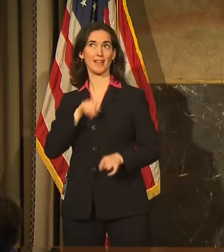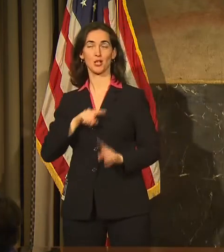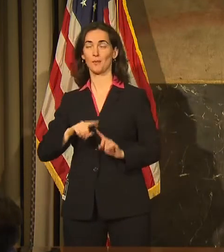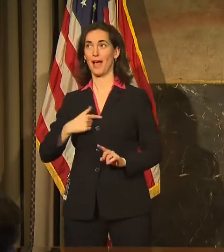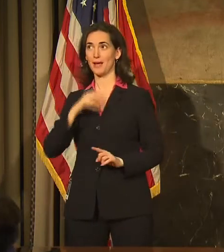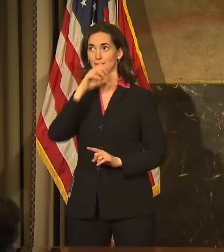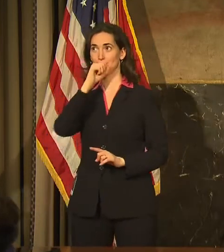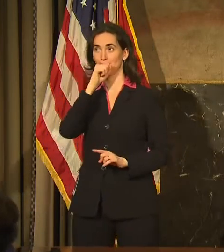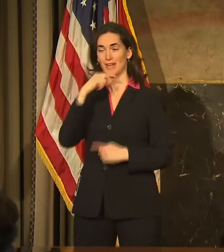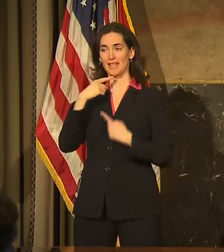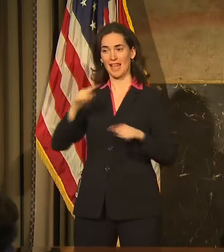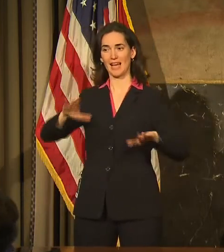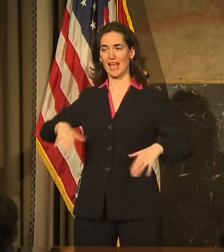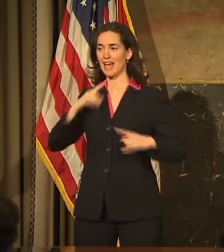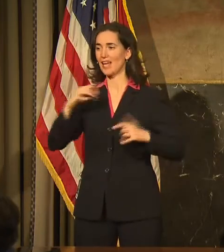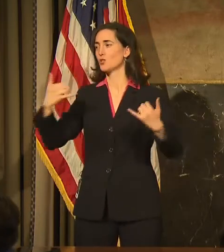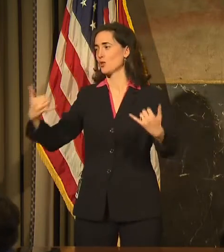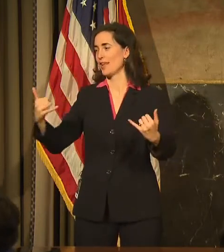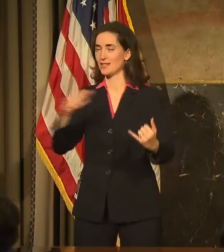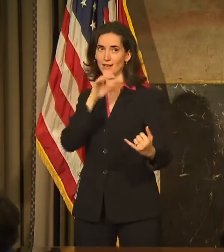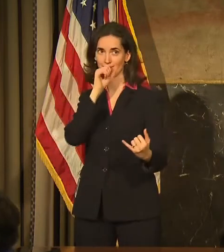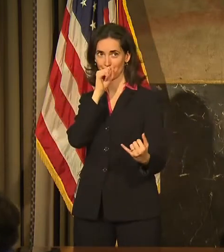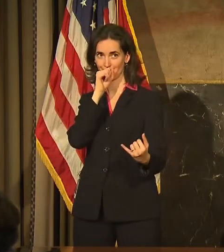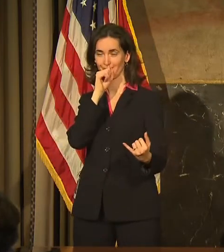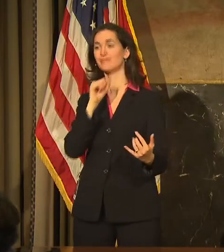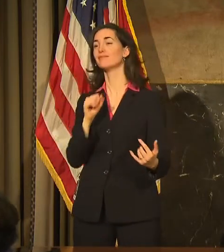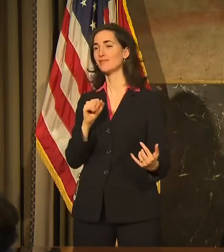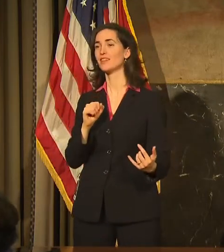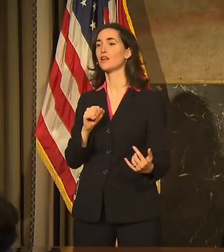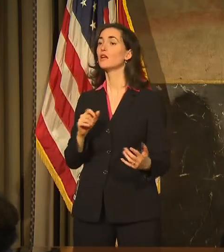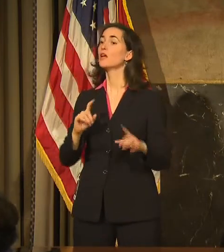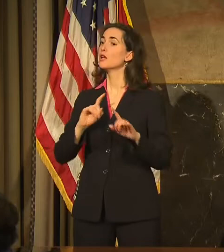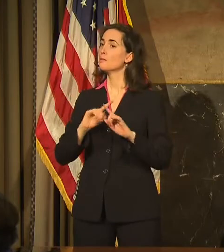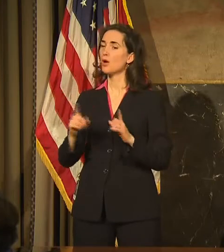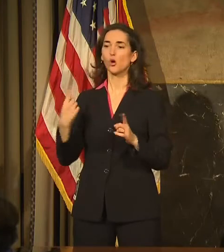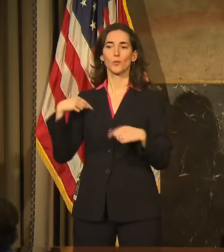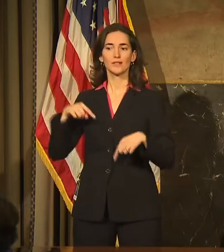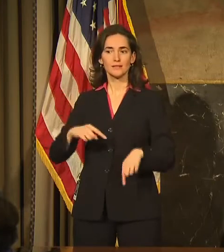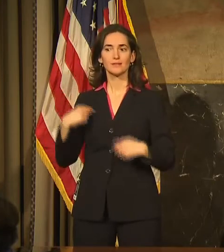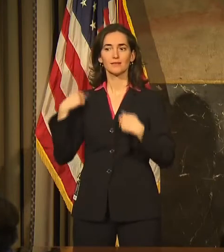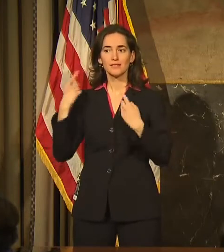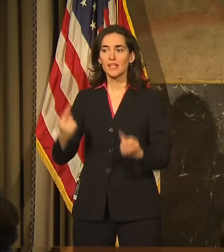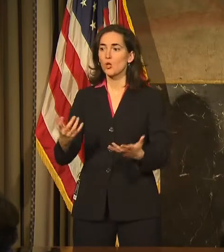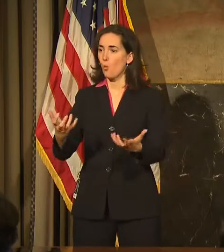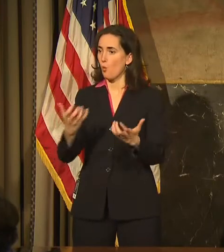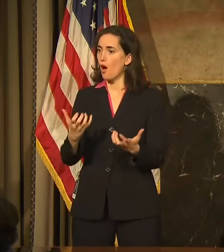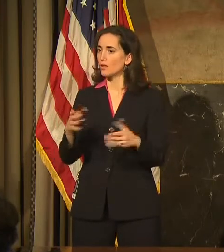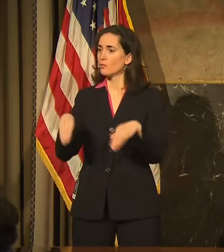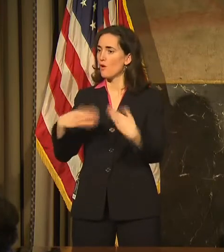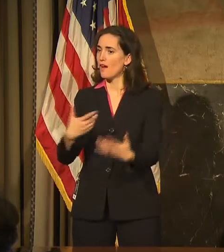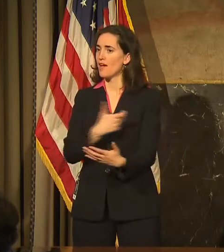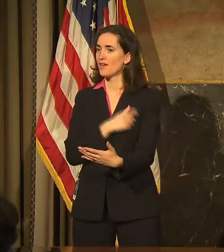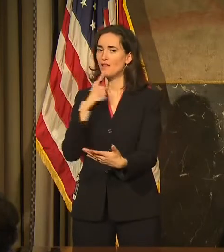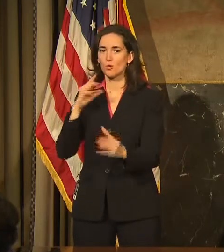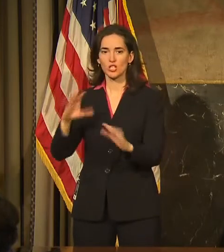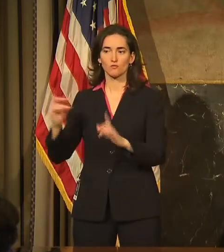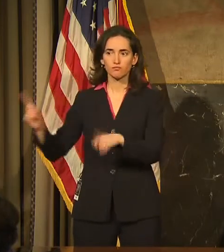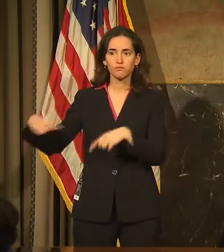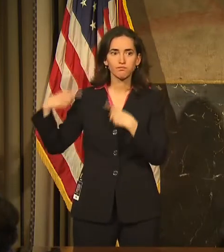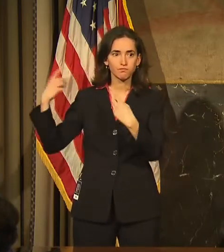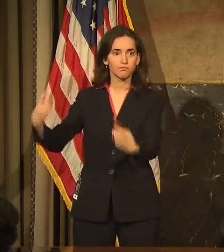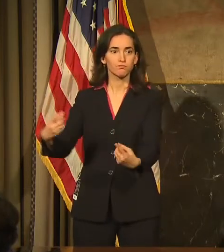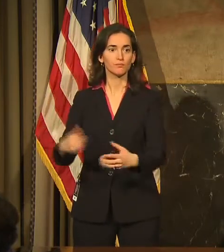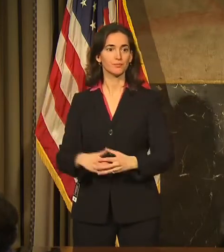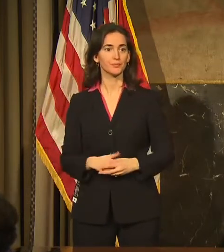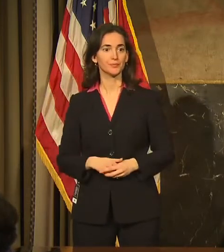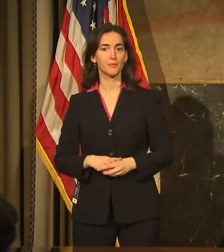the announcement till today. But so it is something that we've intended to do for a while, and I do want to thank all of